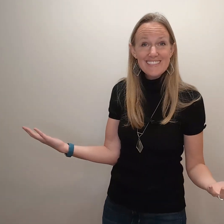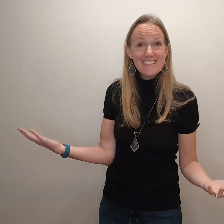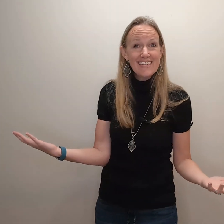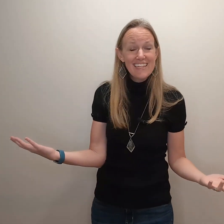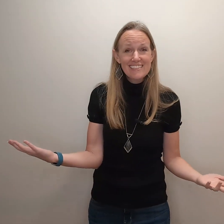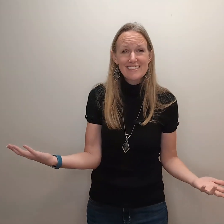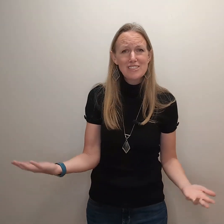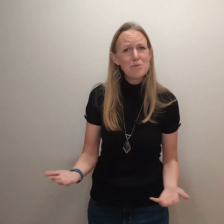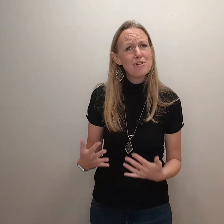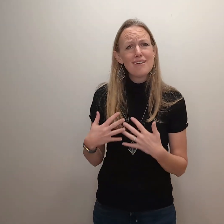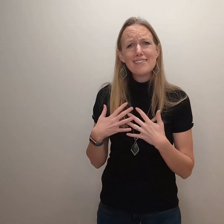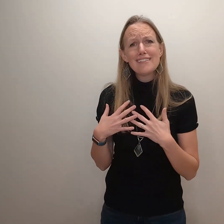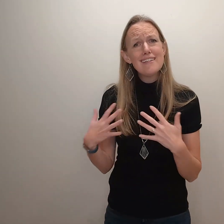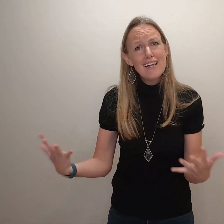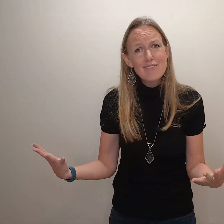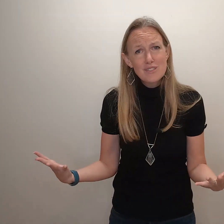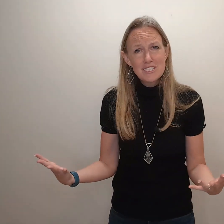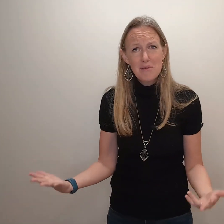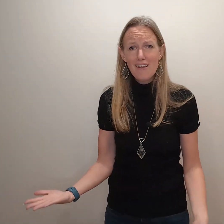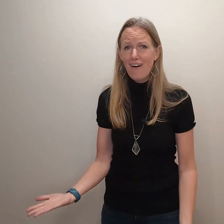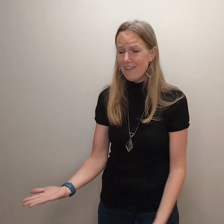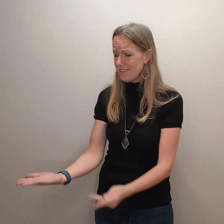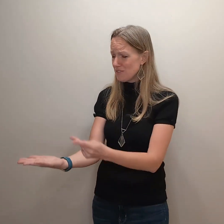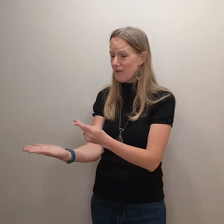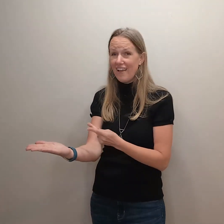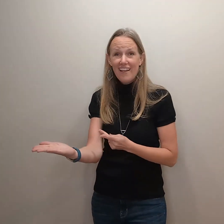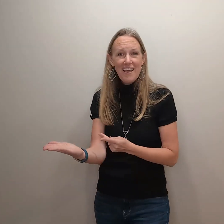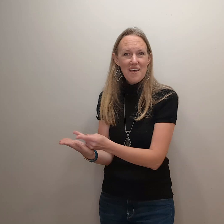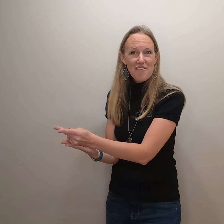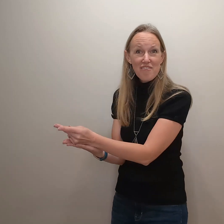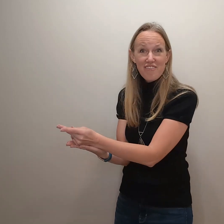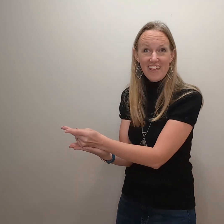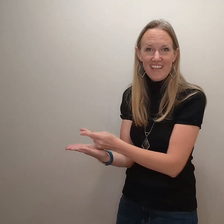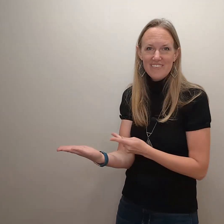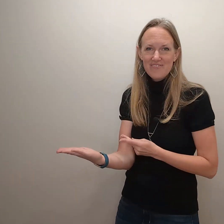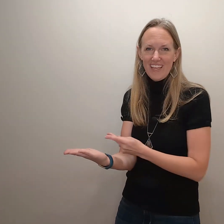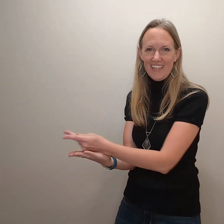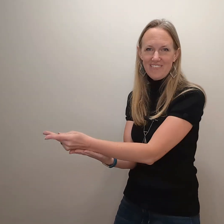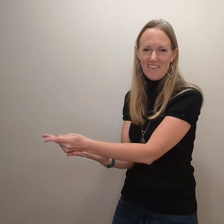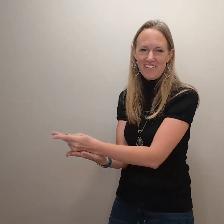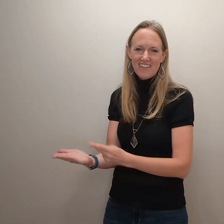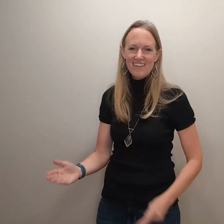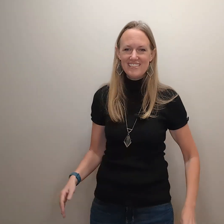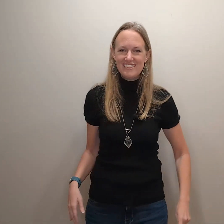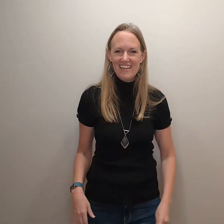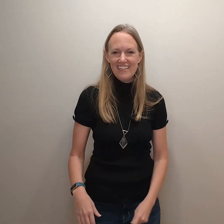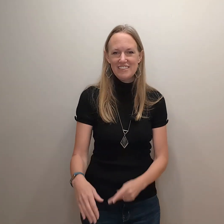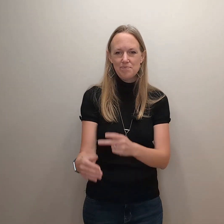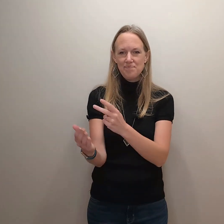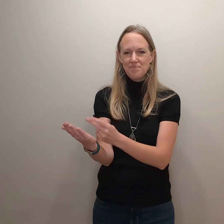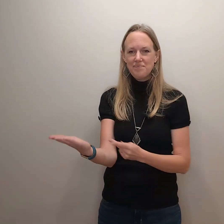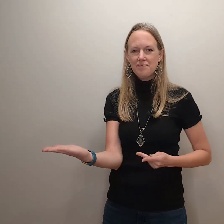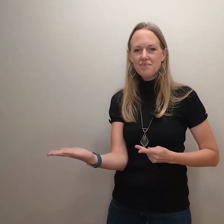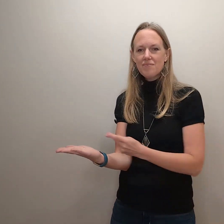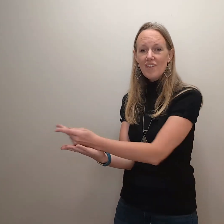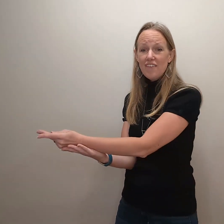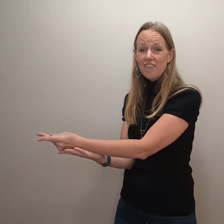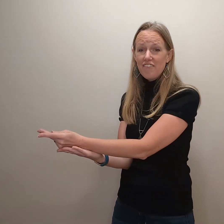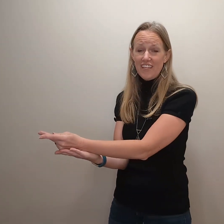licensed ASL interpreter. I just love worshiping God this way. V, okay? V across your hand.